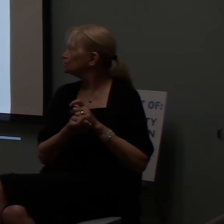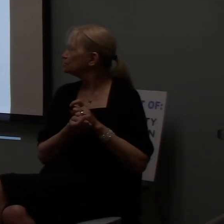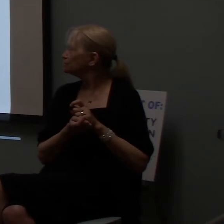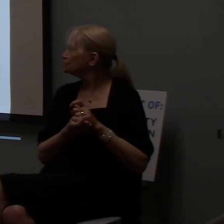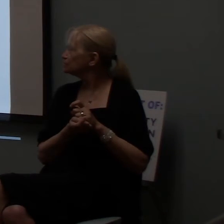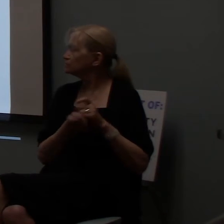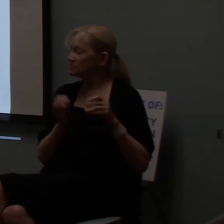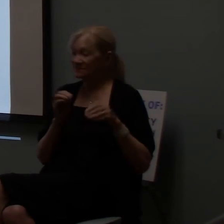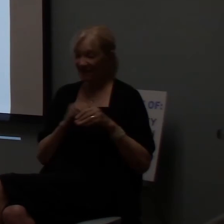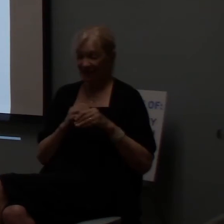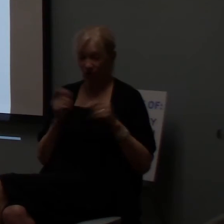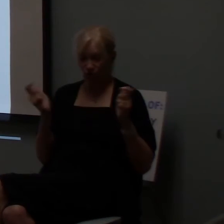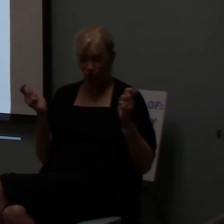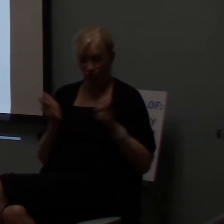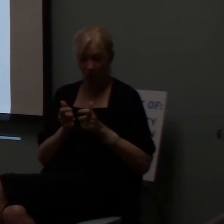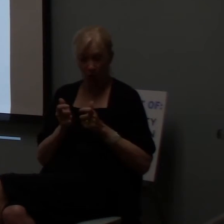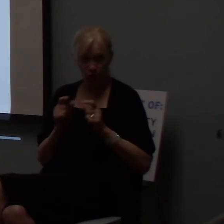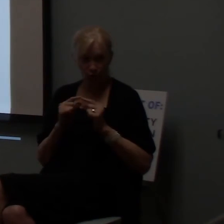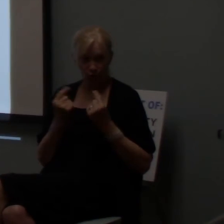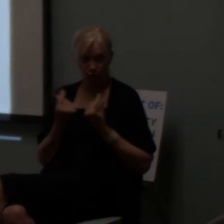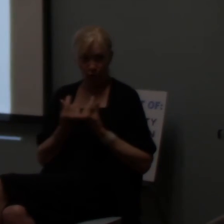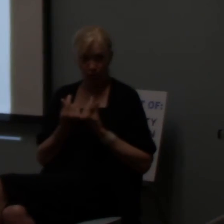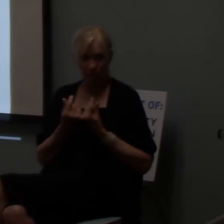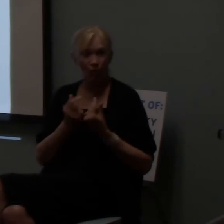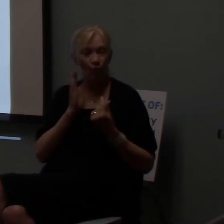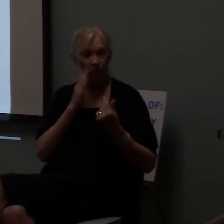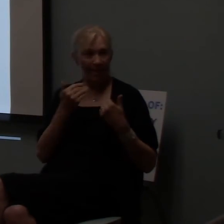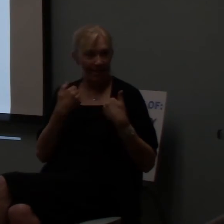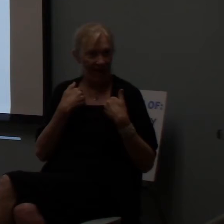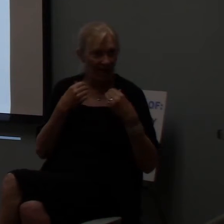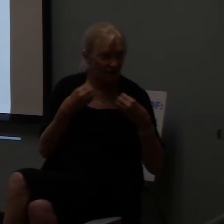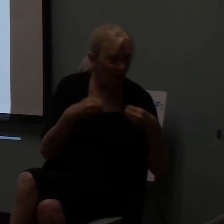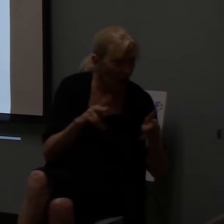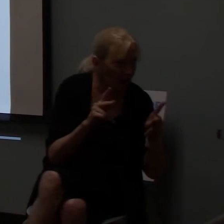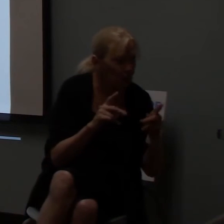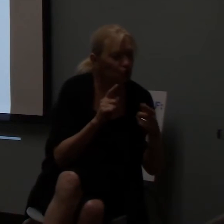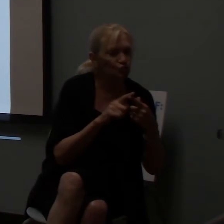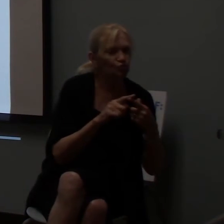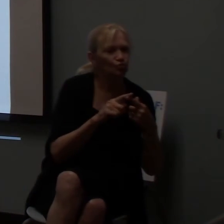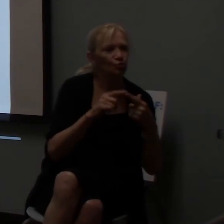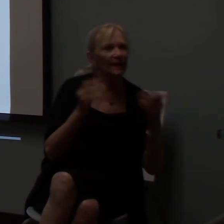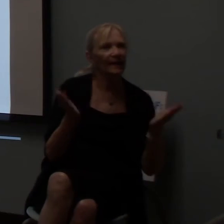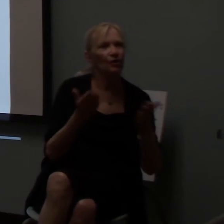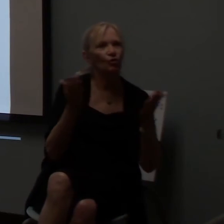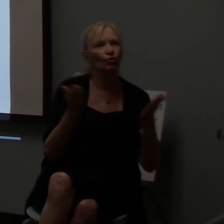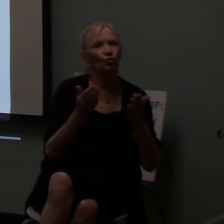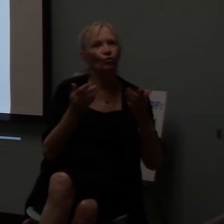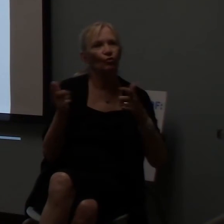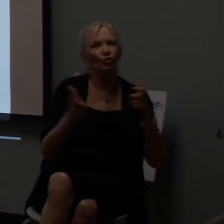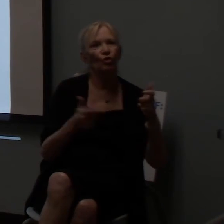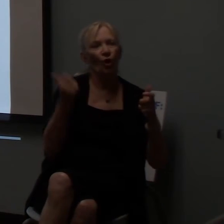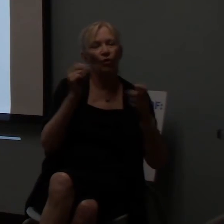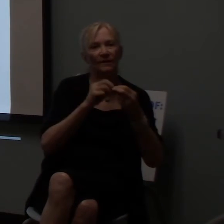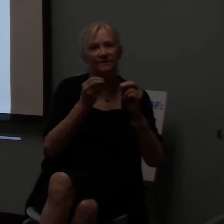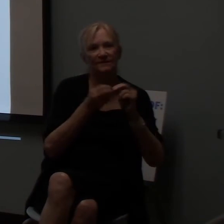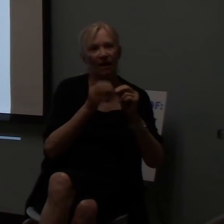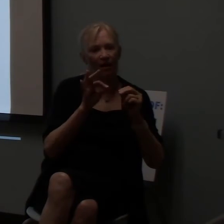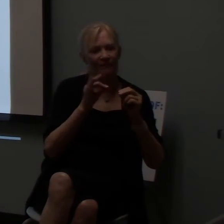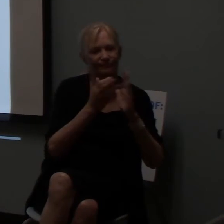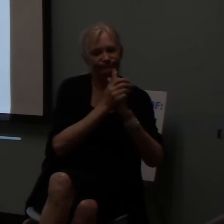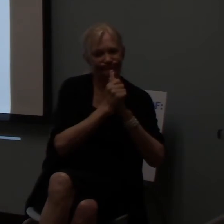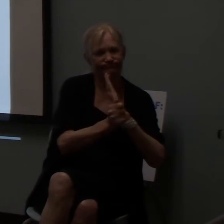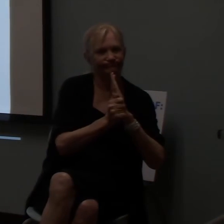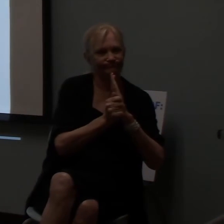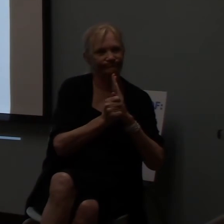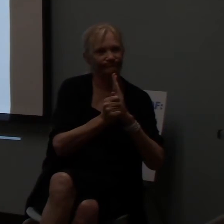in the smaller groups, we will have an opportunity to encourage a larger number of quality candidates to come